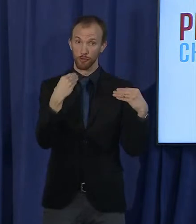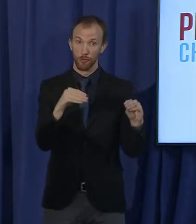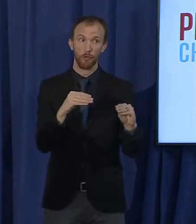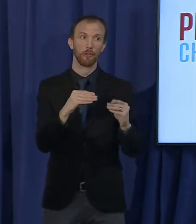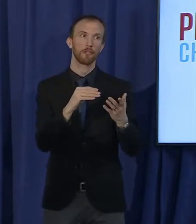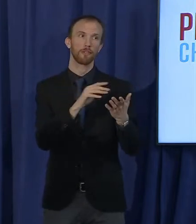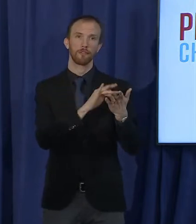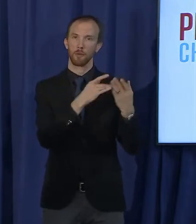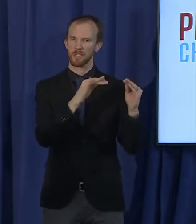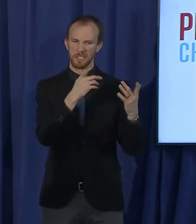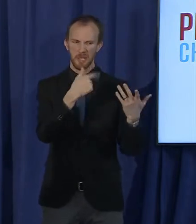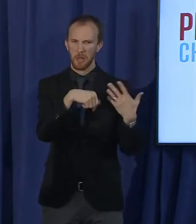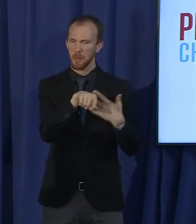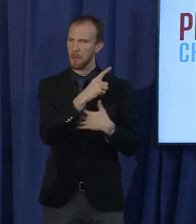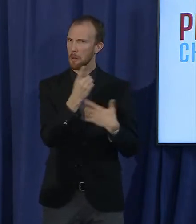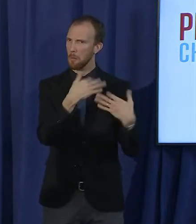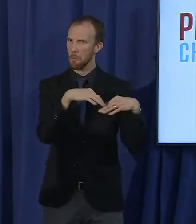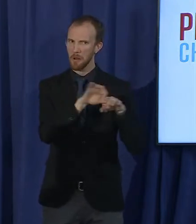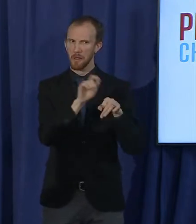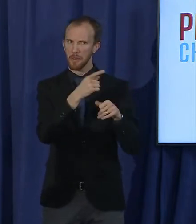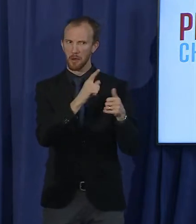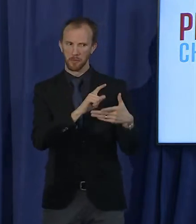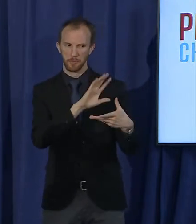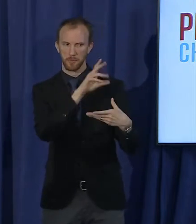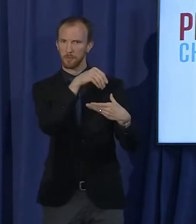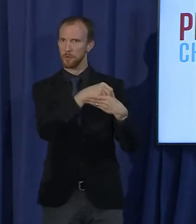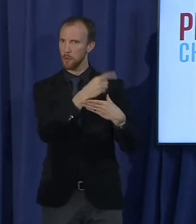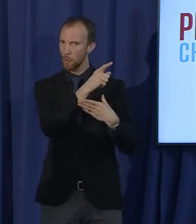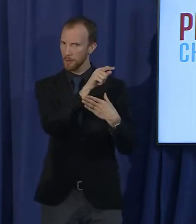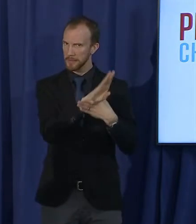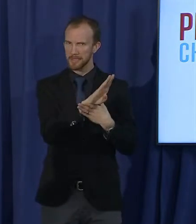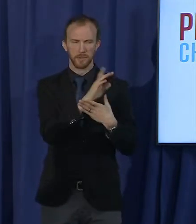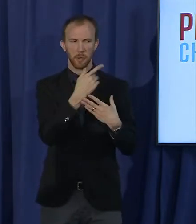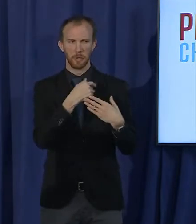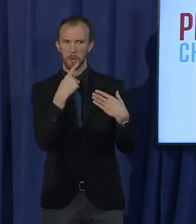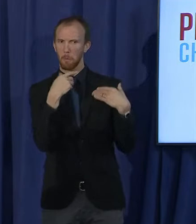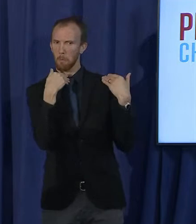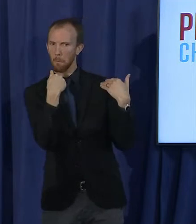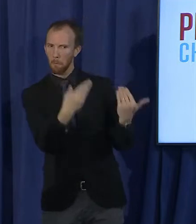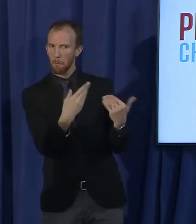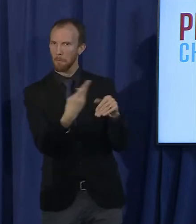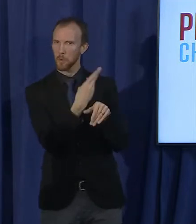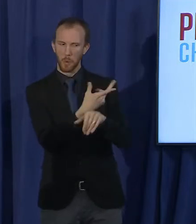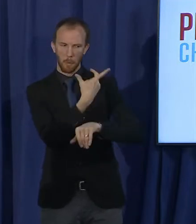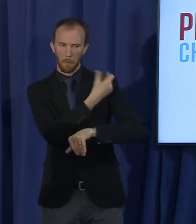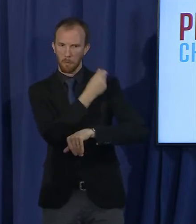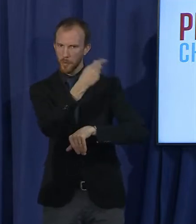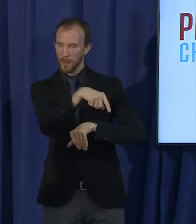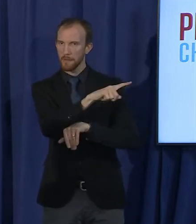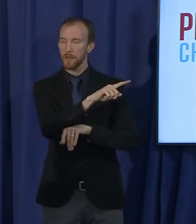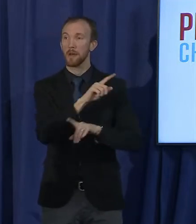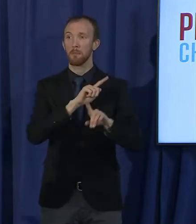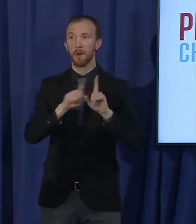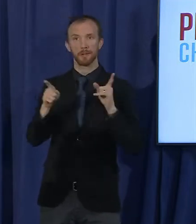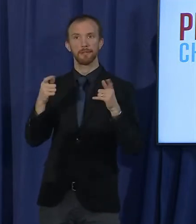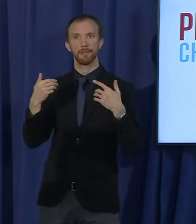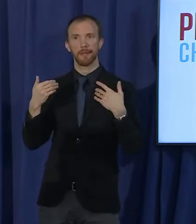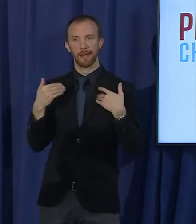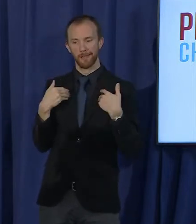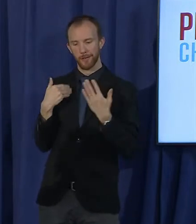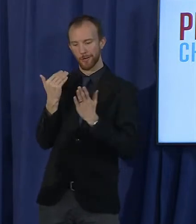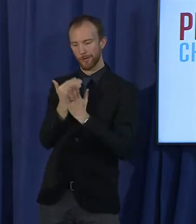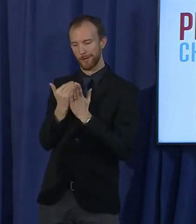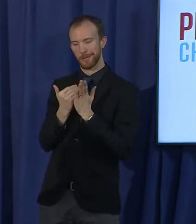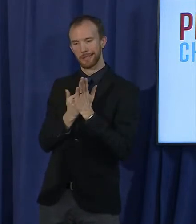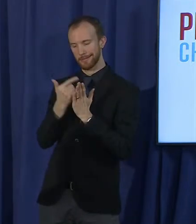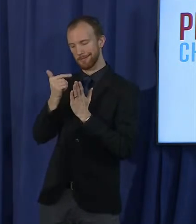be vaccinating those grocery store employees. But otherwise, maintaining a backup list is absolutely a best practice. And Zocdox,